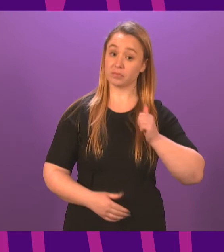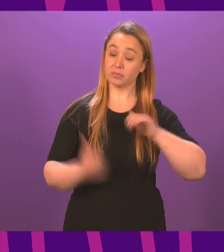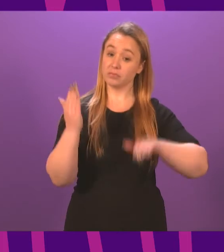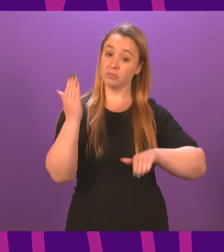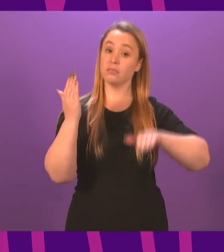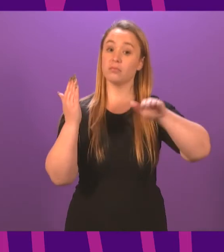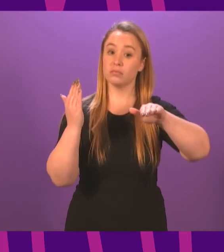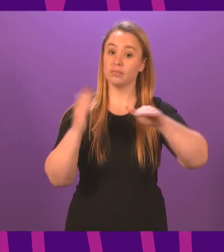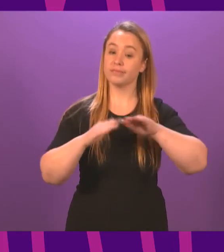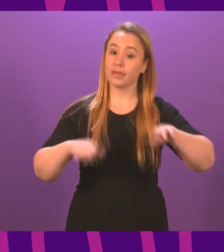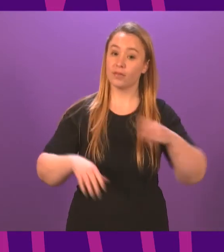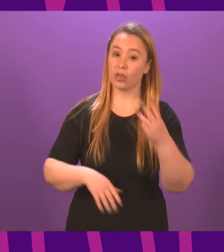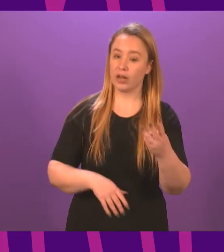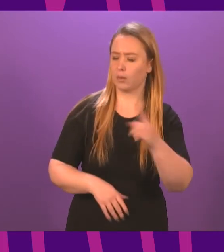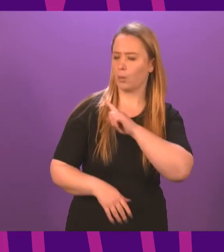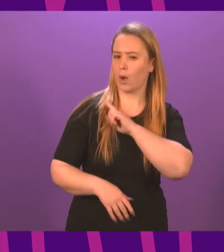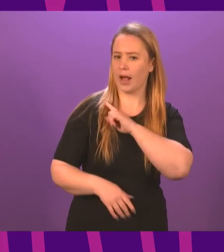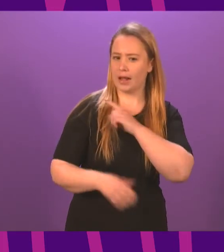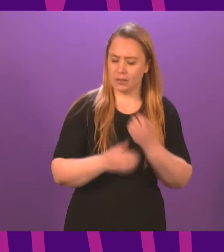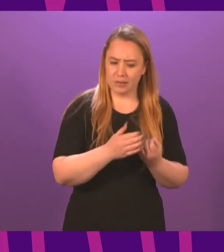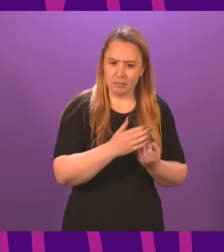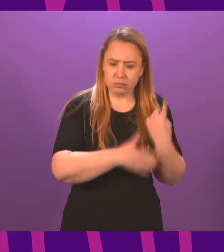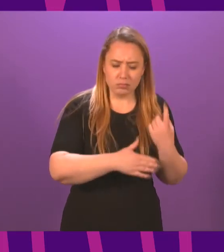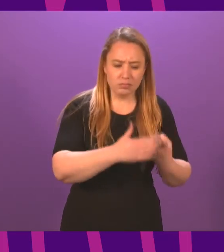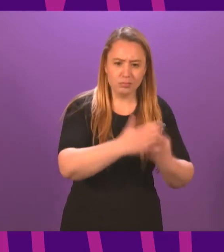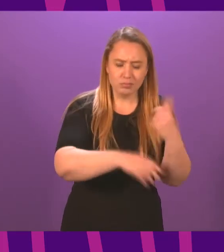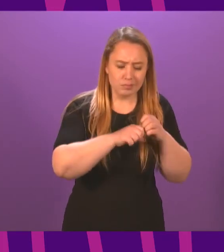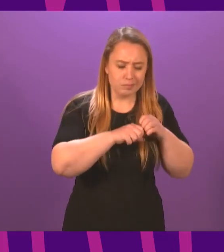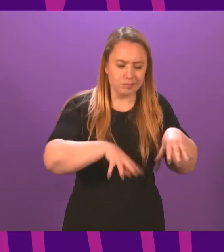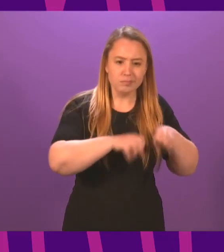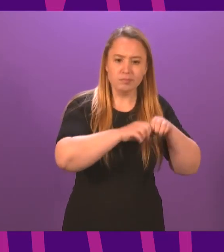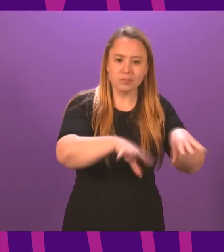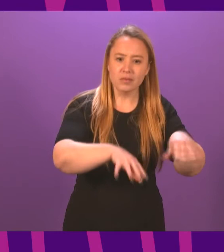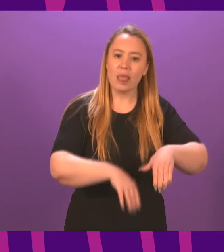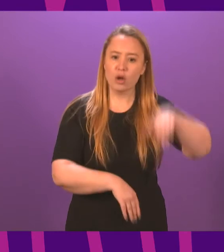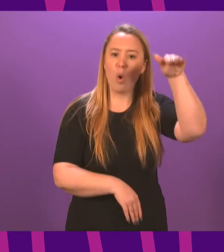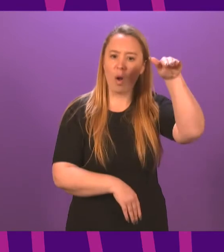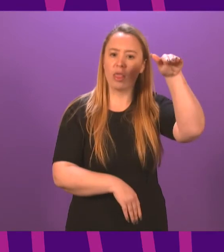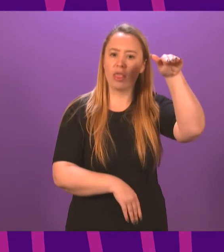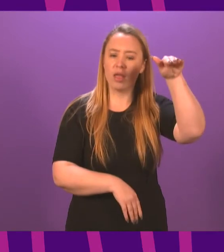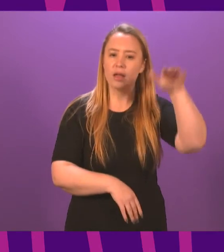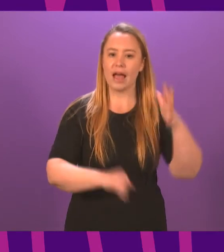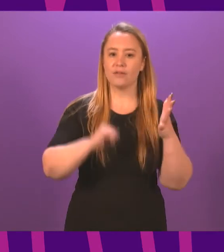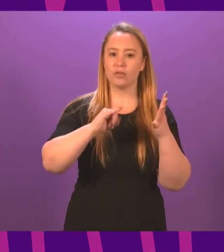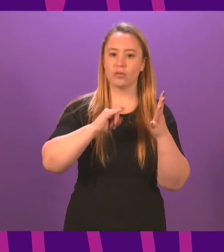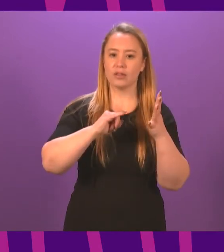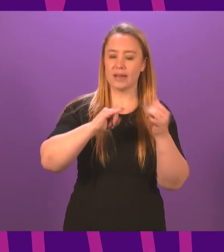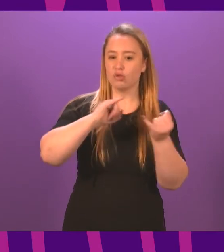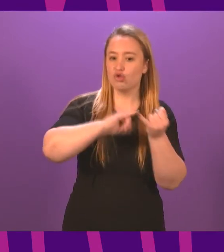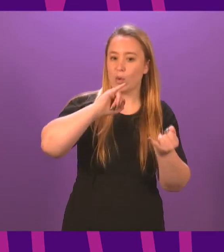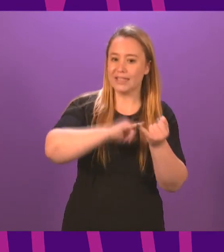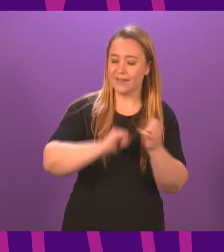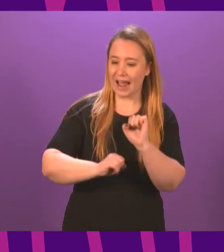moved up a tier due to some local outbreaks, particularly in the north of my constituency and into Stuart Stevenson's